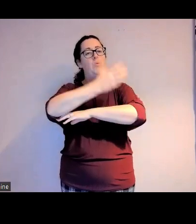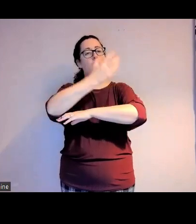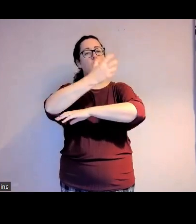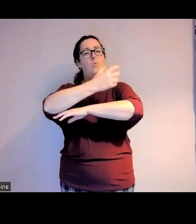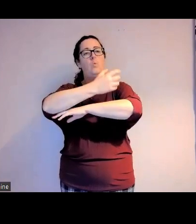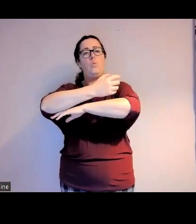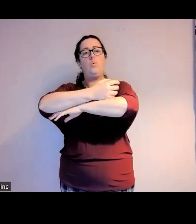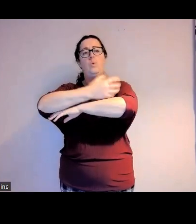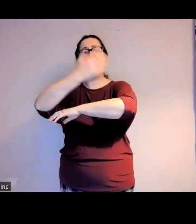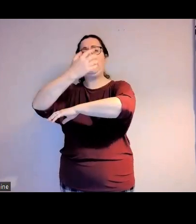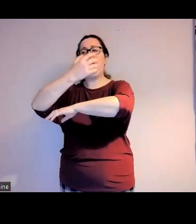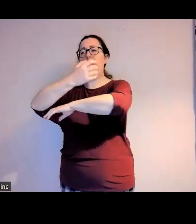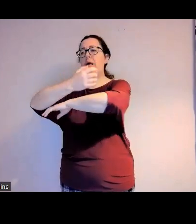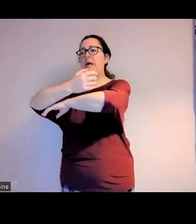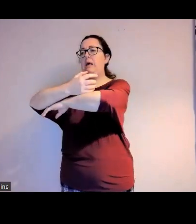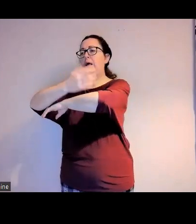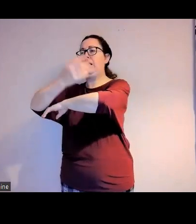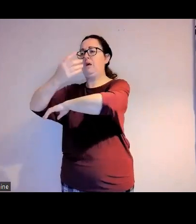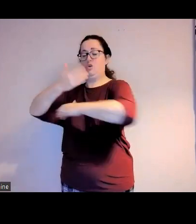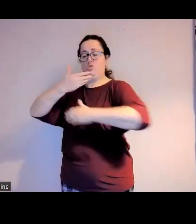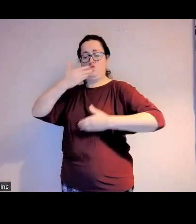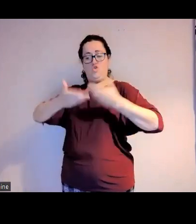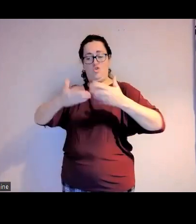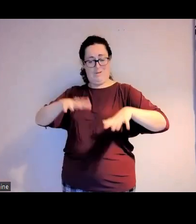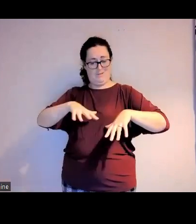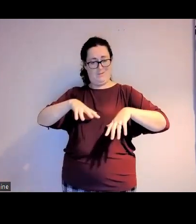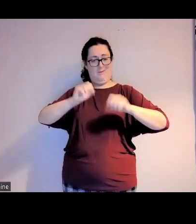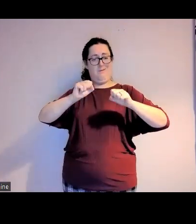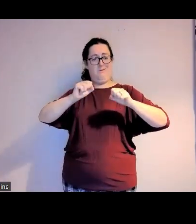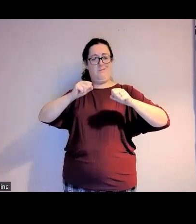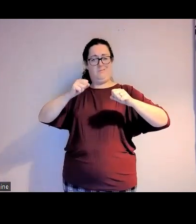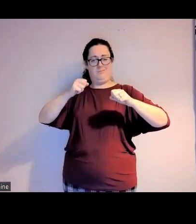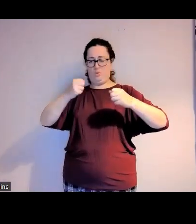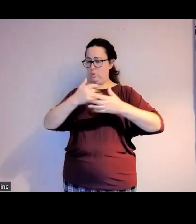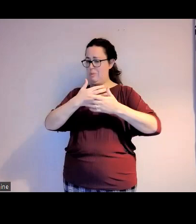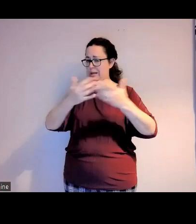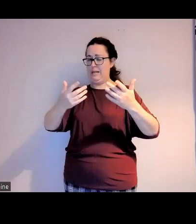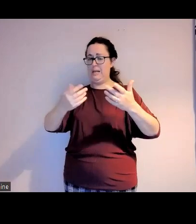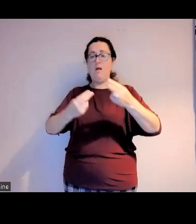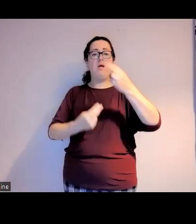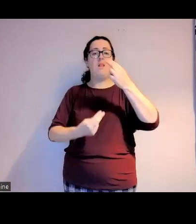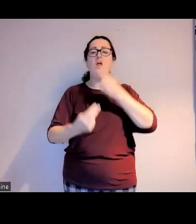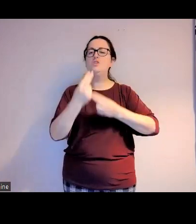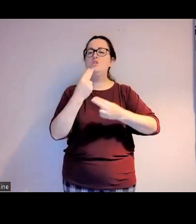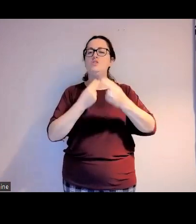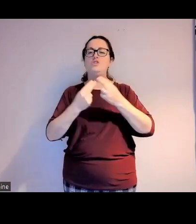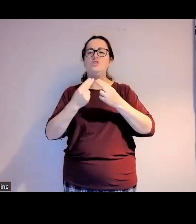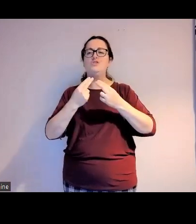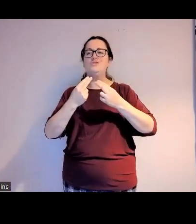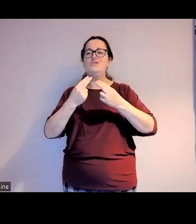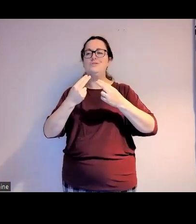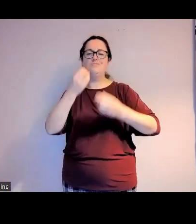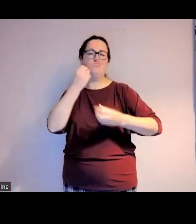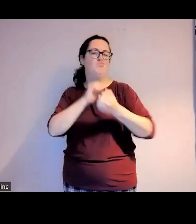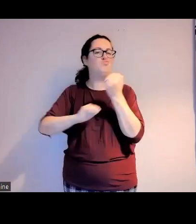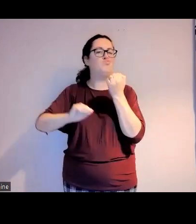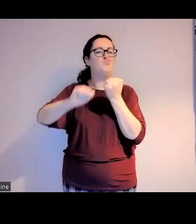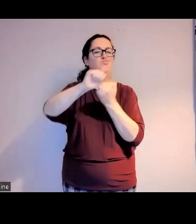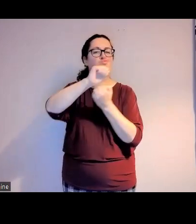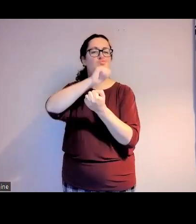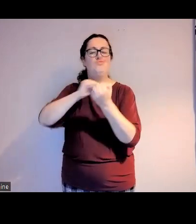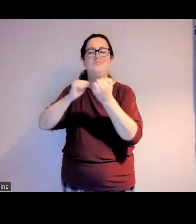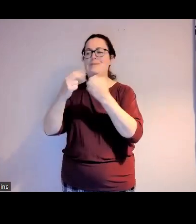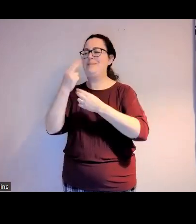story began. Too many lunches munched and dinners never finished. Martha is